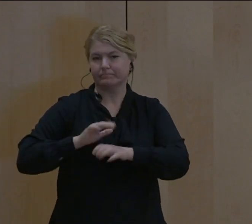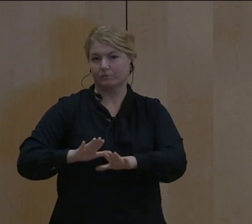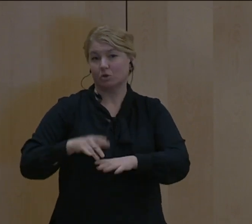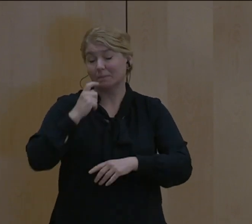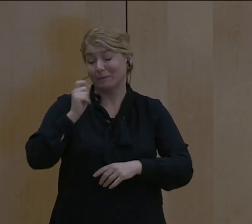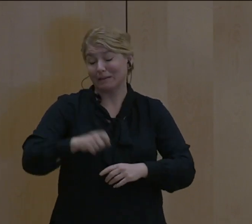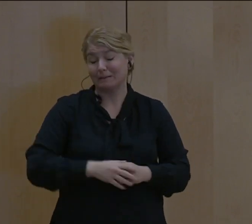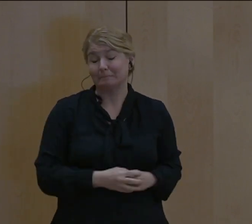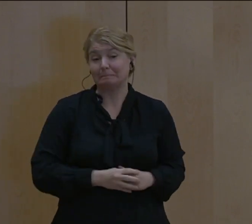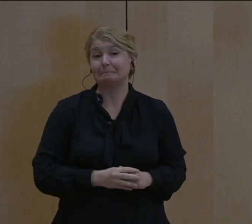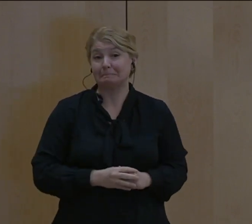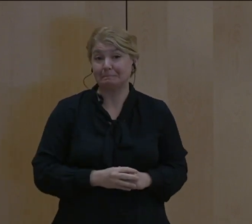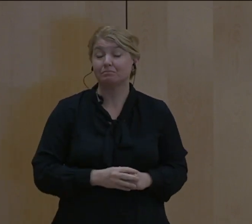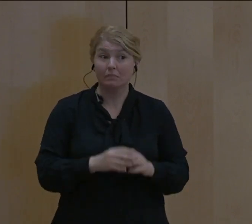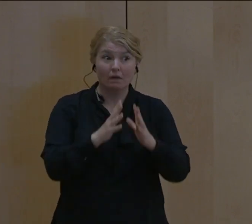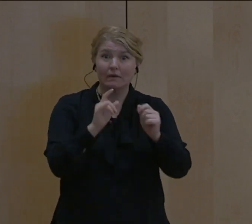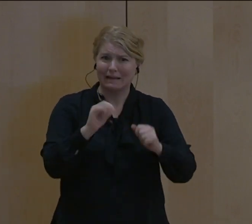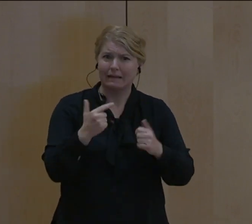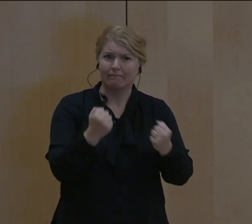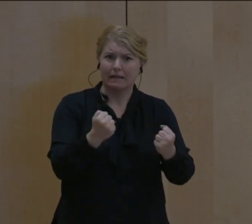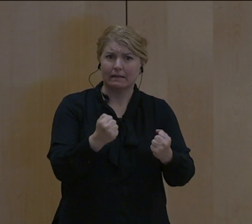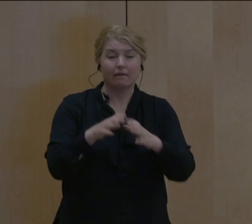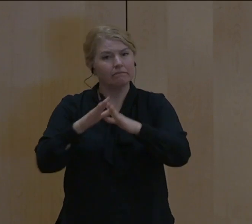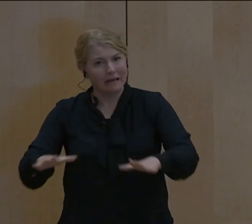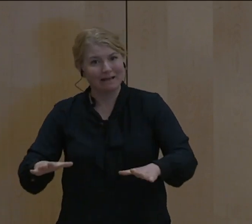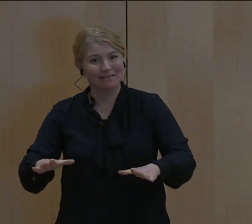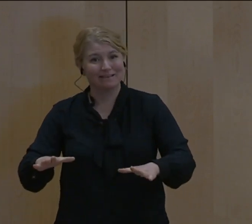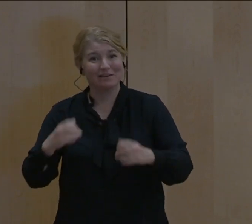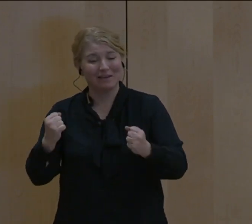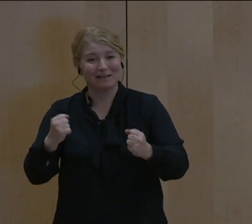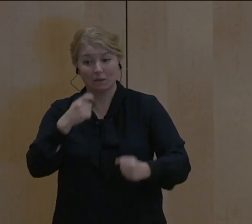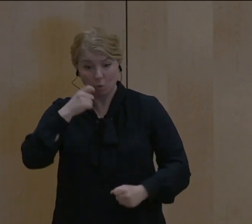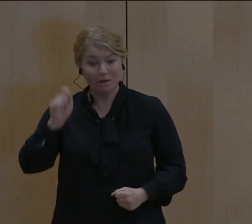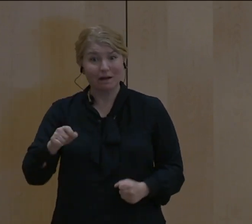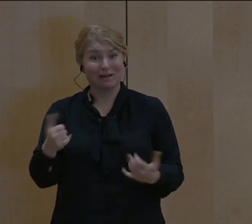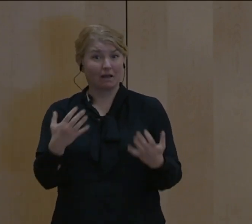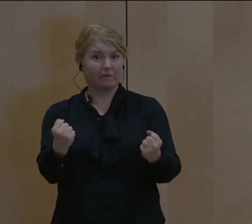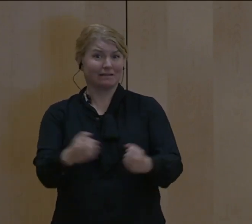matters, peace matters, Ukraine matters. Thank you.